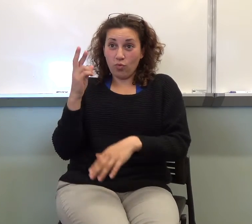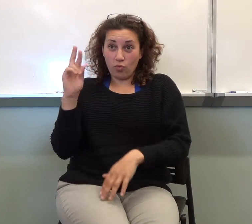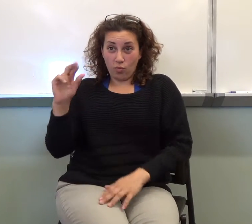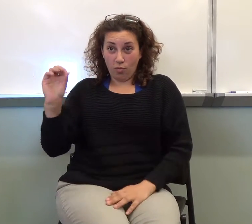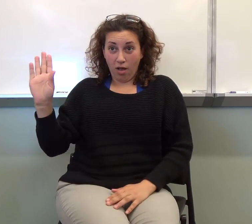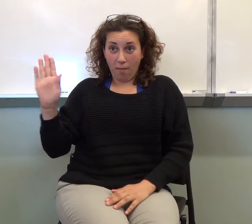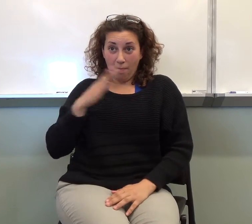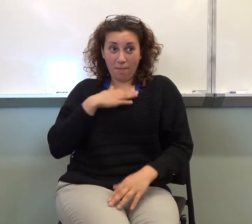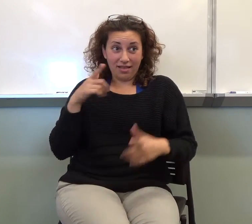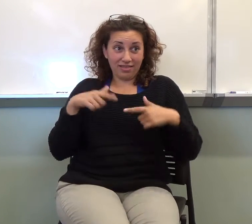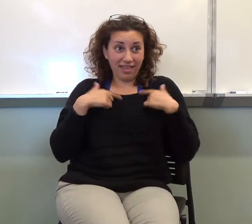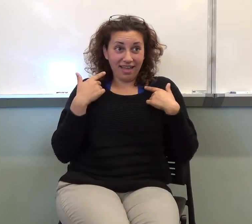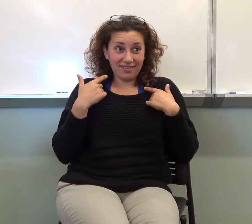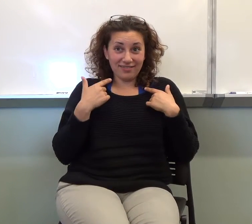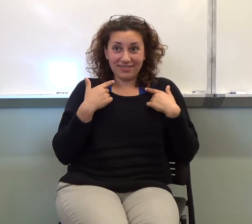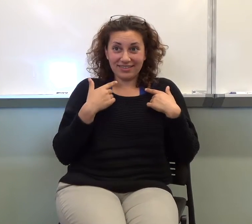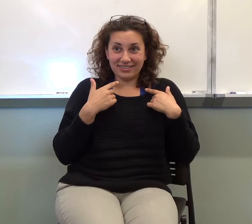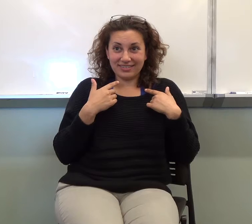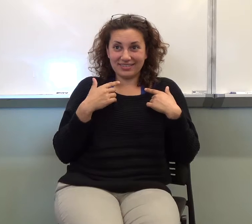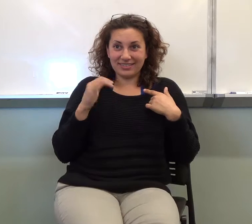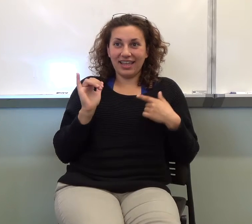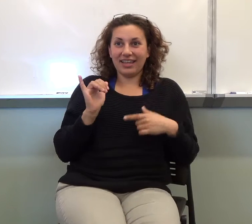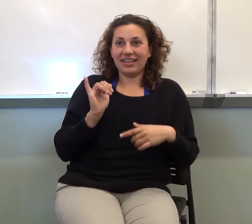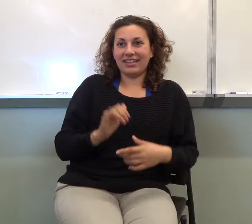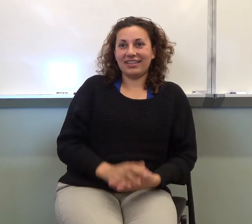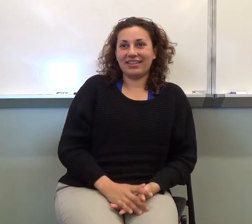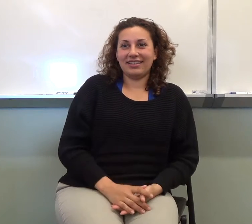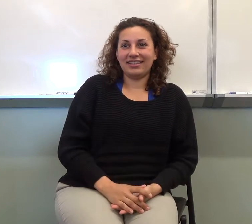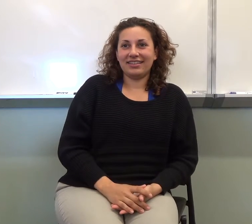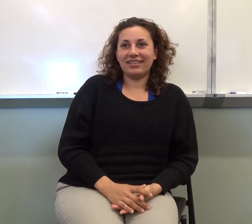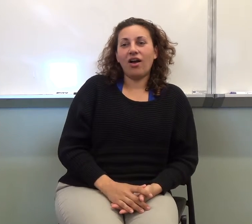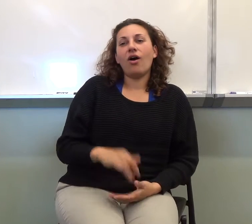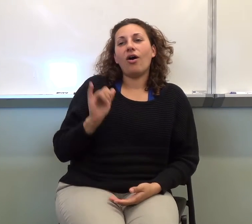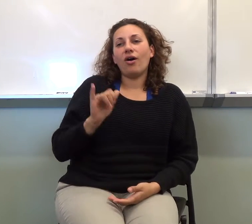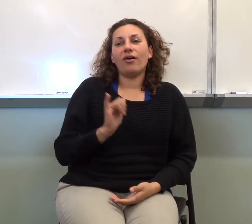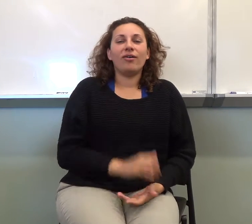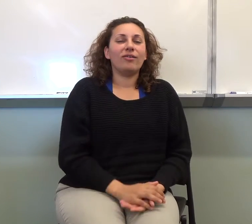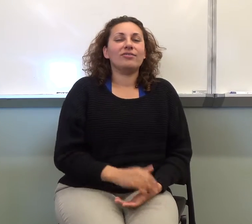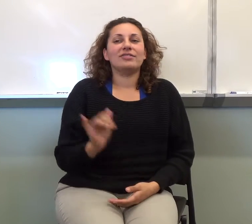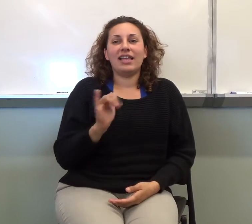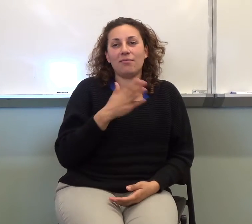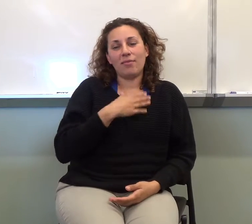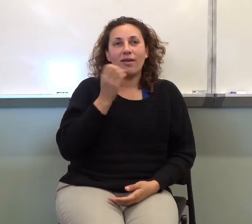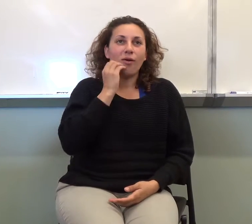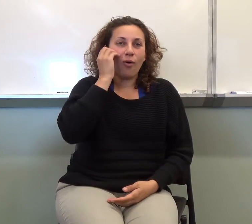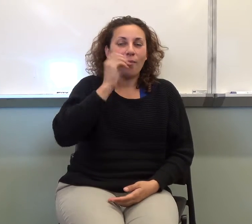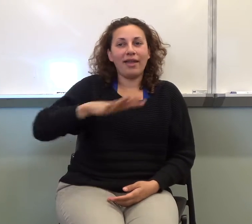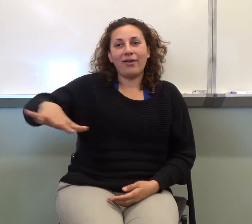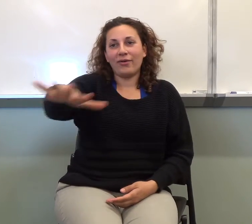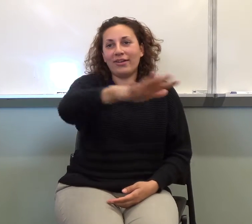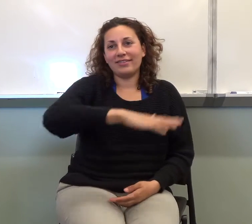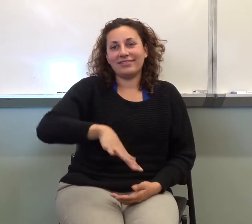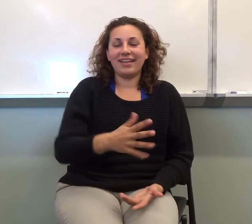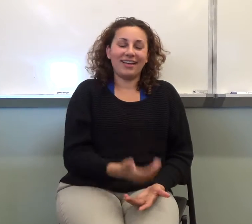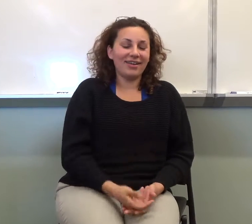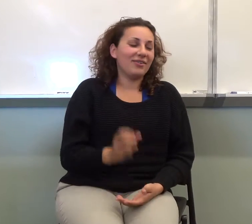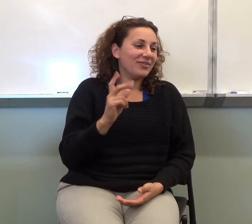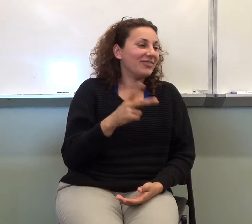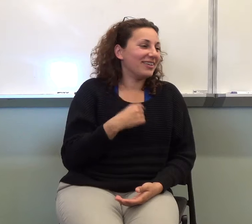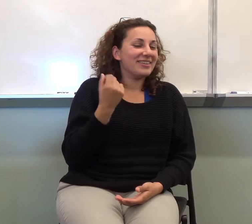6 for a junior. And that would be, this is probability for a junior, this is probability for a